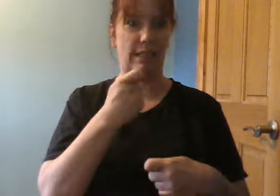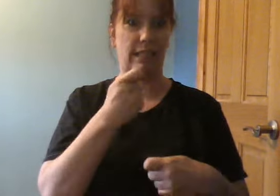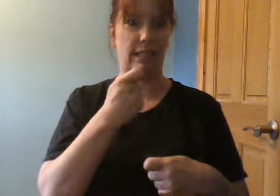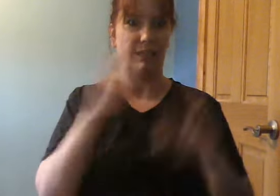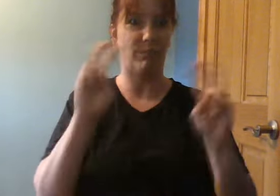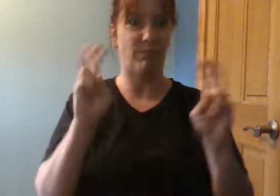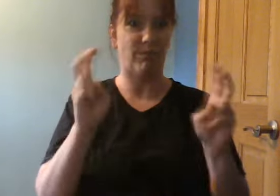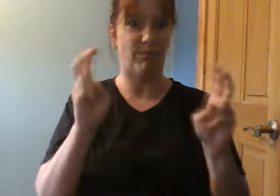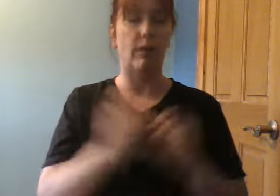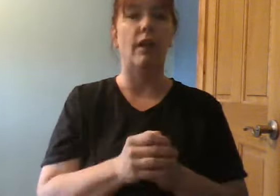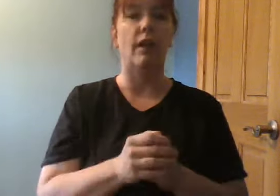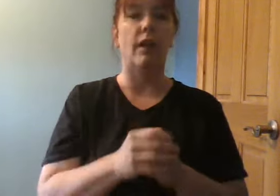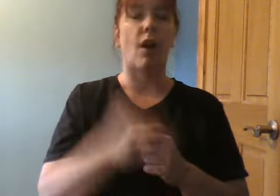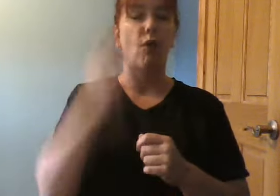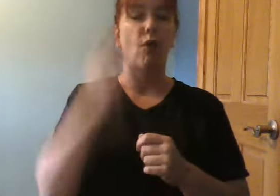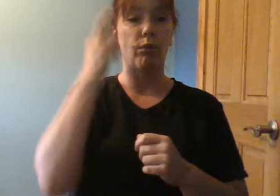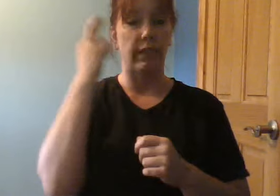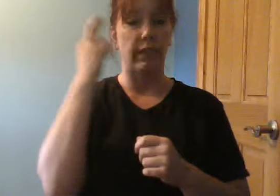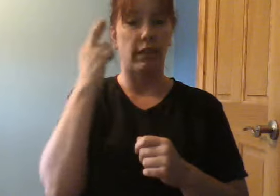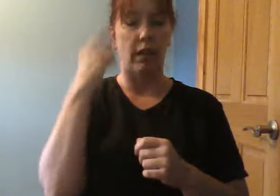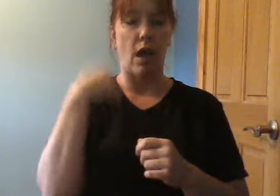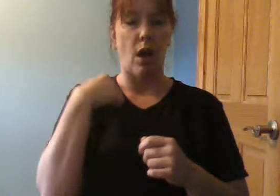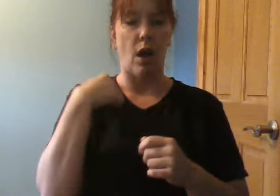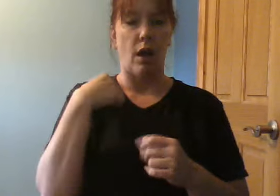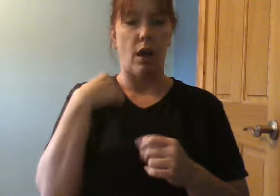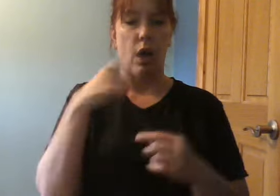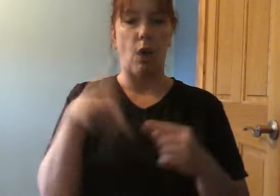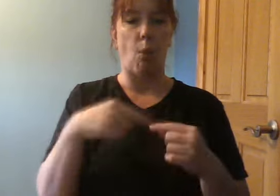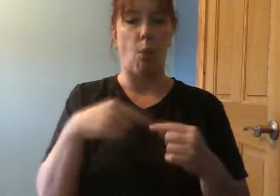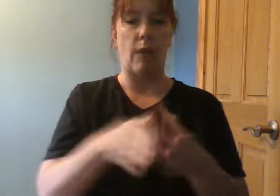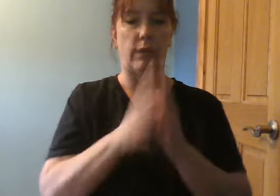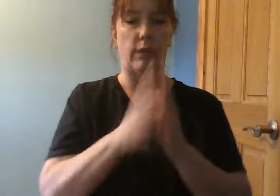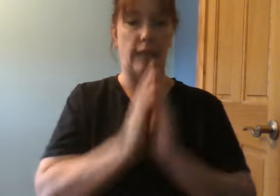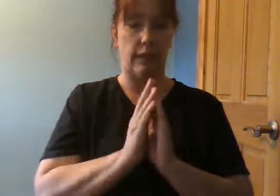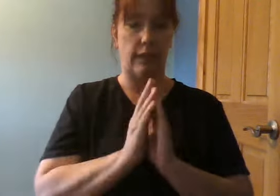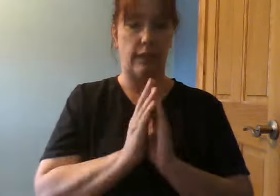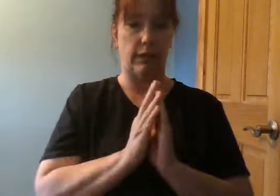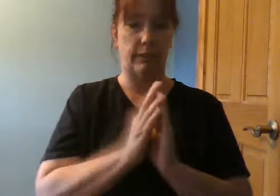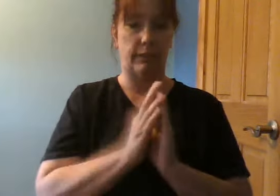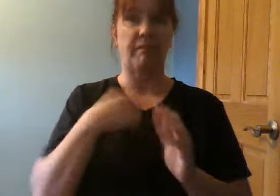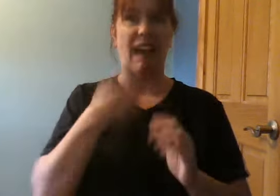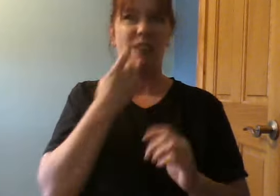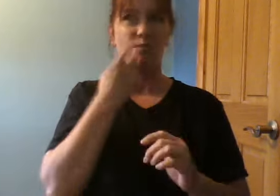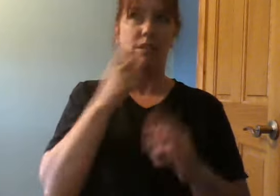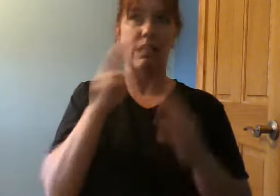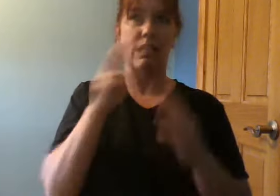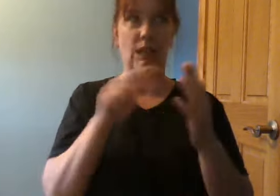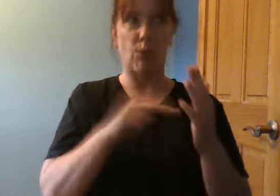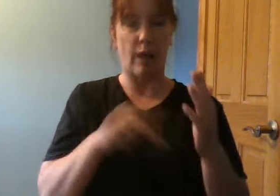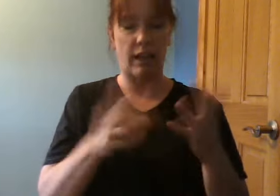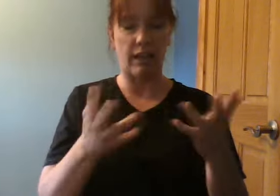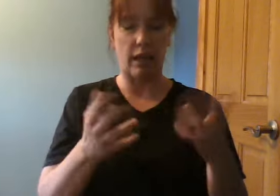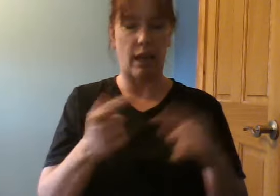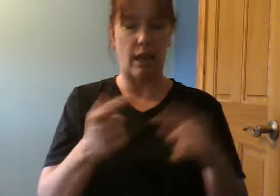And the reason was because when I was asked to do this, I just read in one of the papers, I can't remember, something from someone at